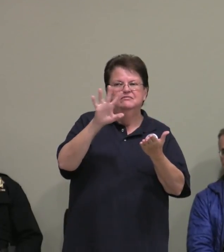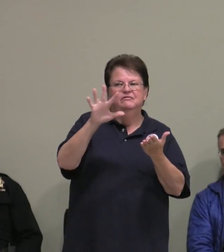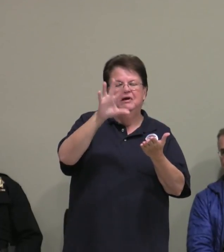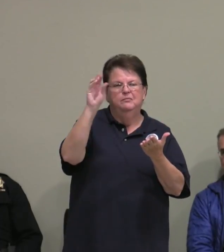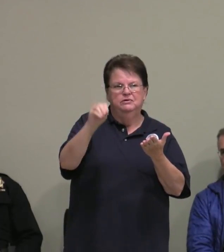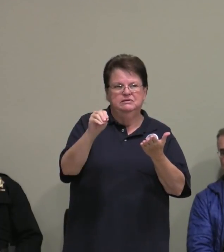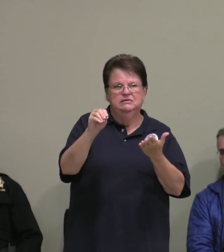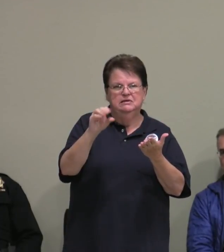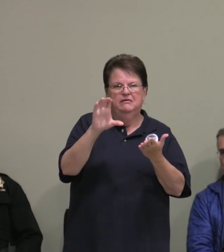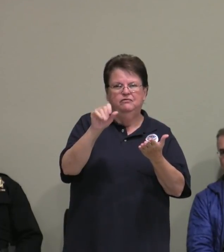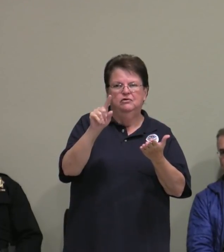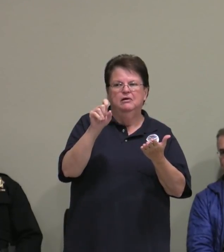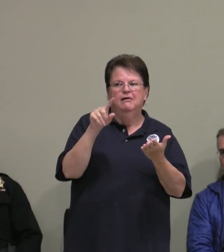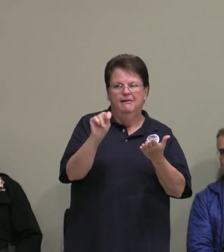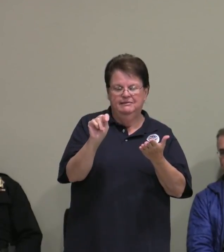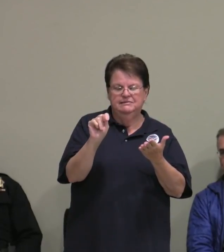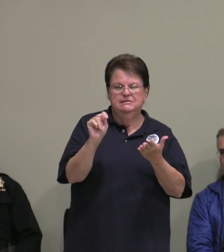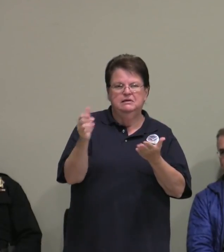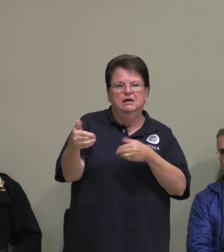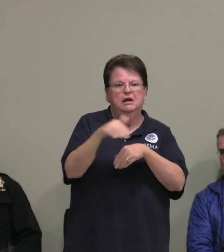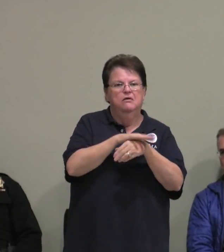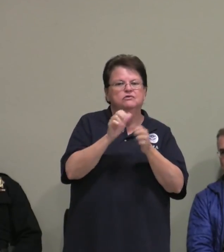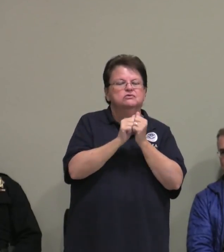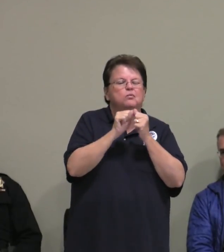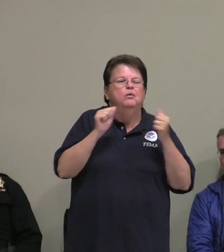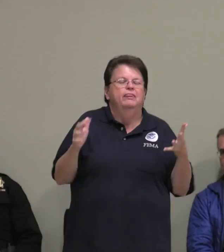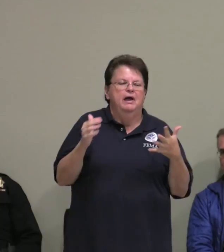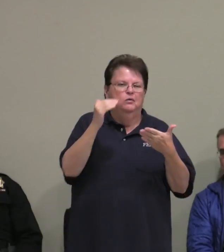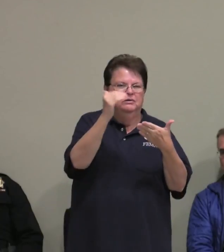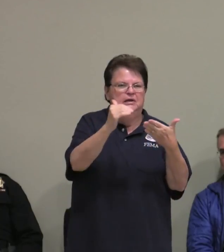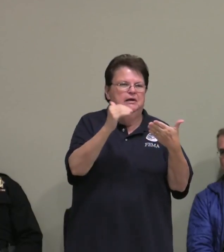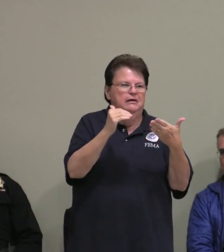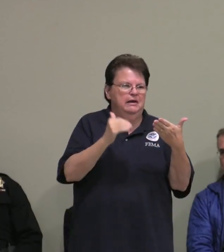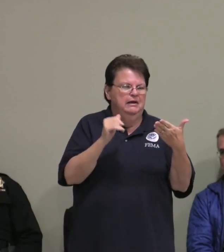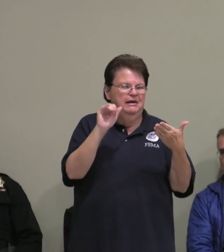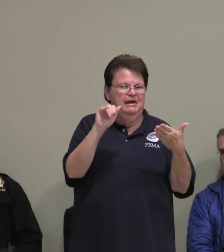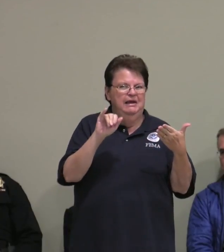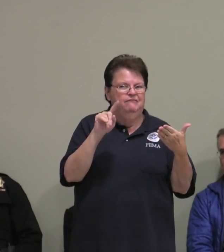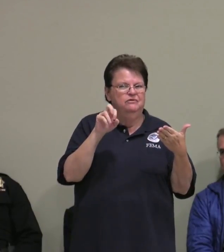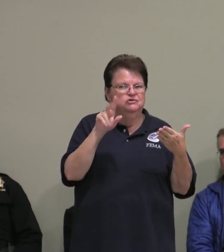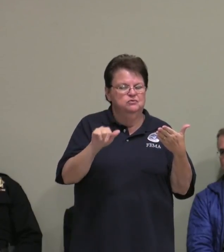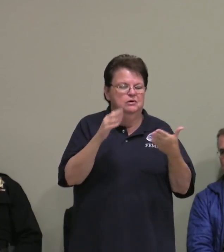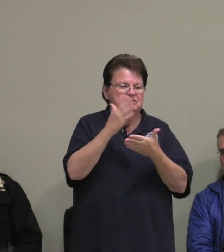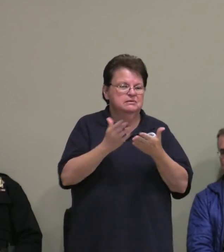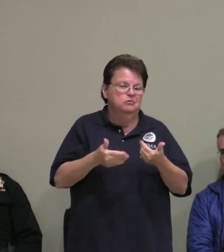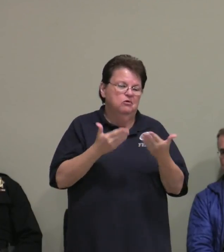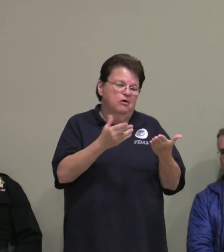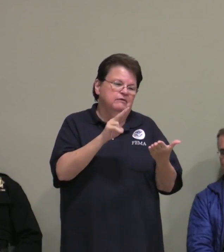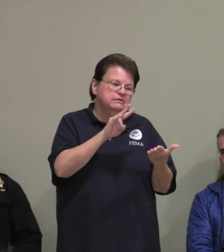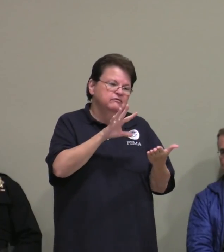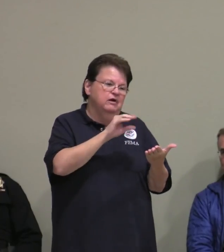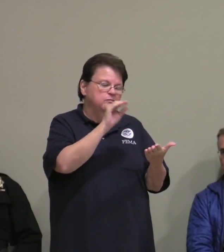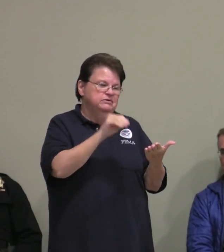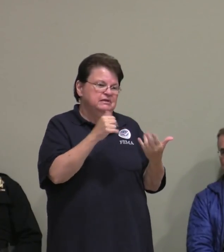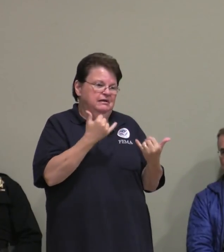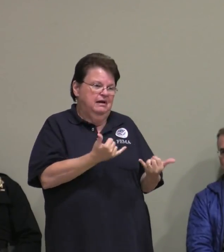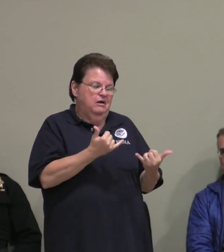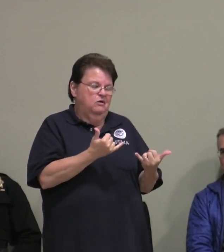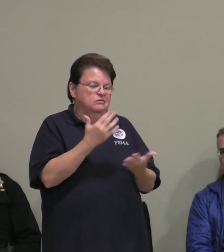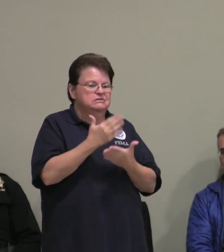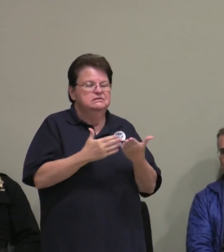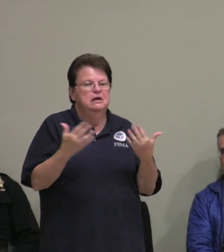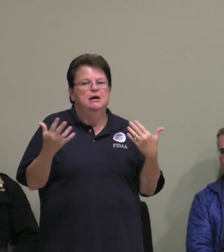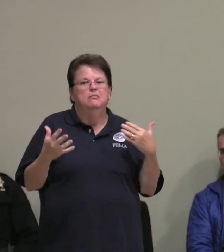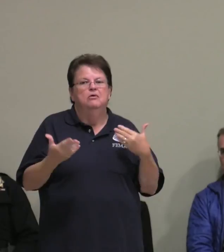% of your contents coverage without an inventory. There are some companies offering 75% now. Some are